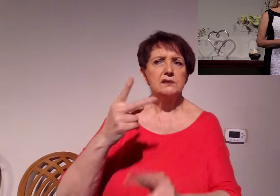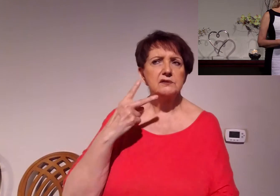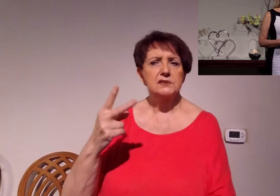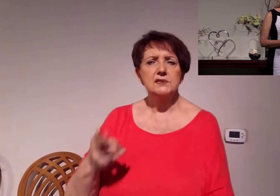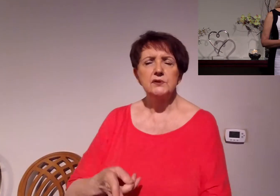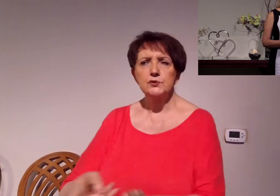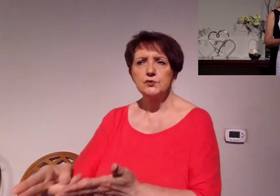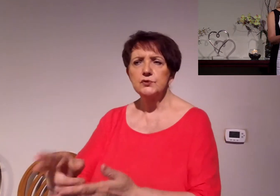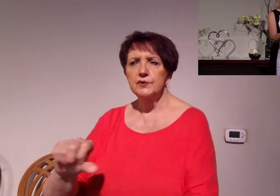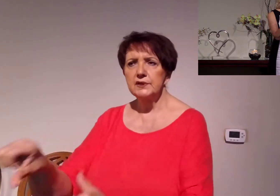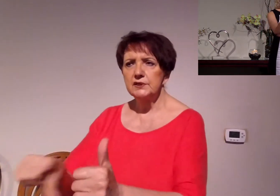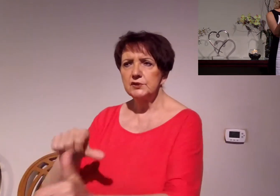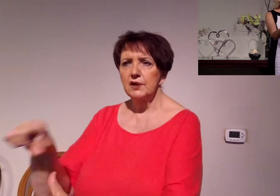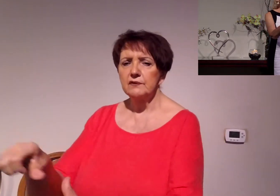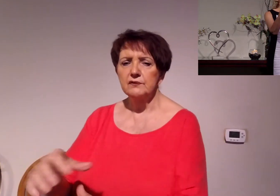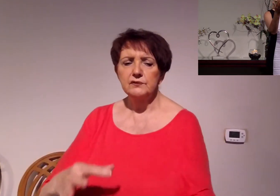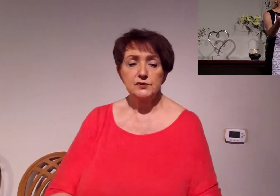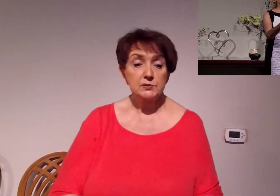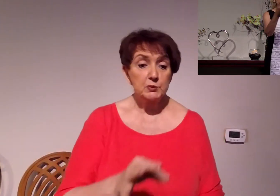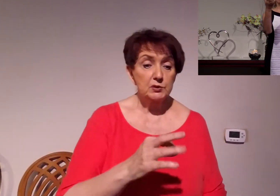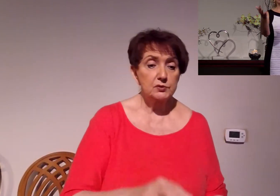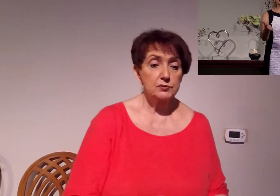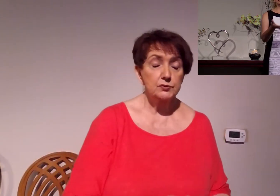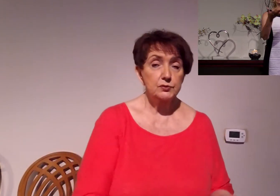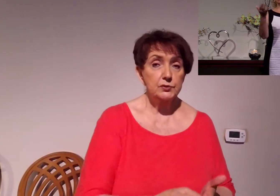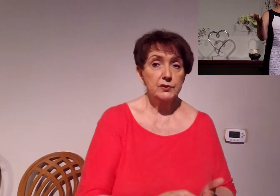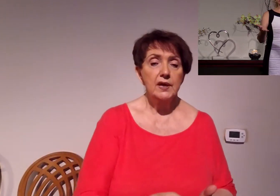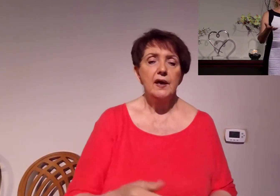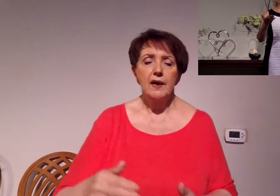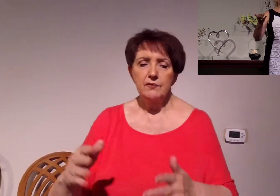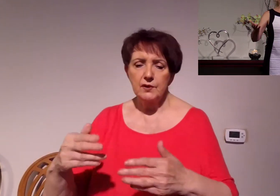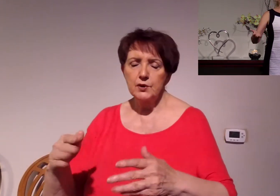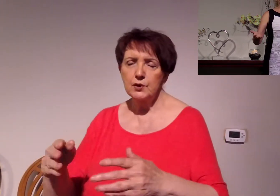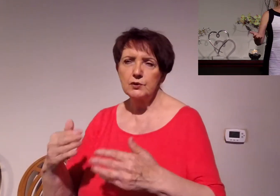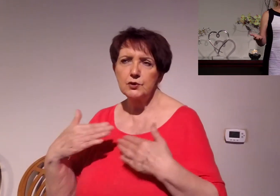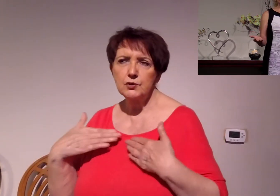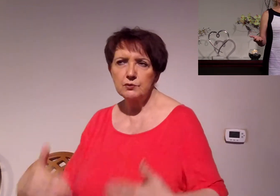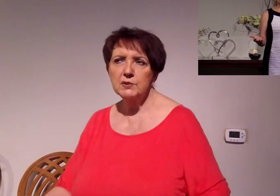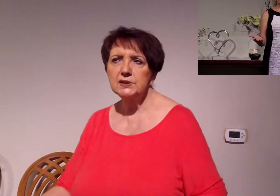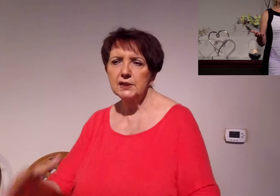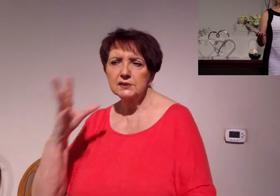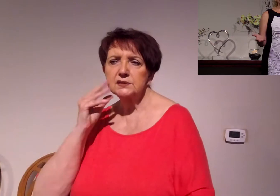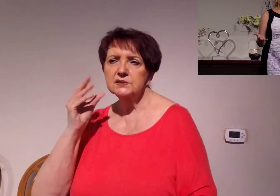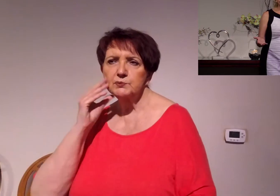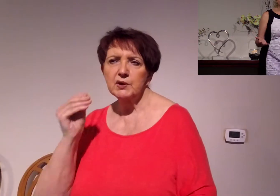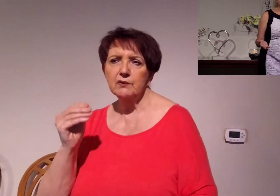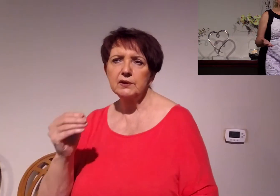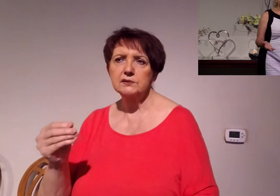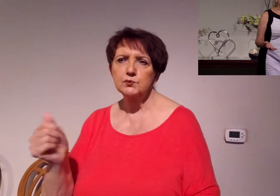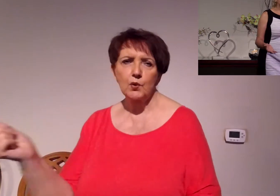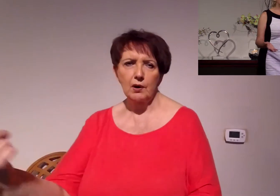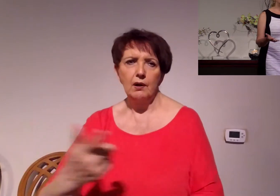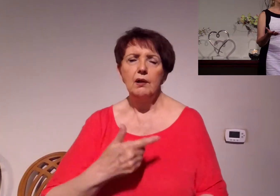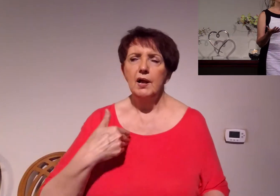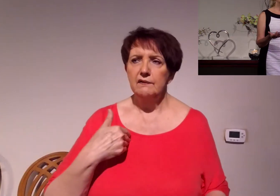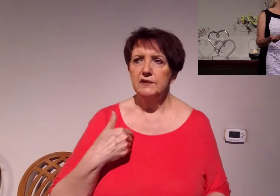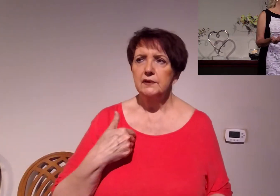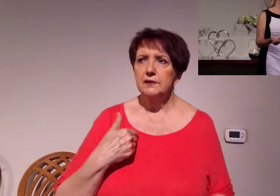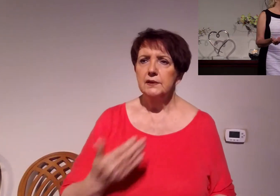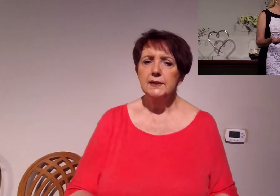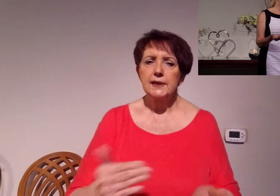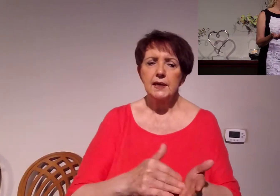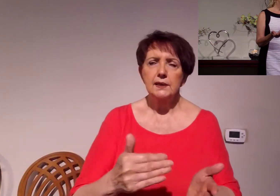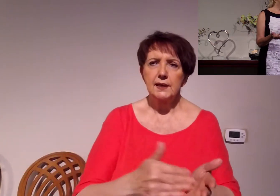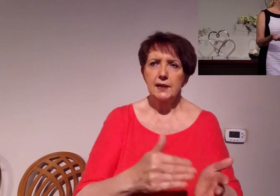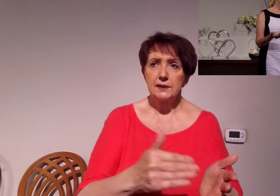see both the spiritual truth and the human experience that each of us is having. And over and over and over again, I want to remind